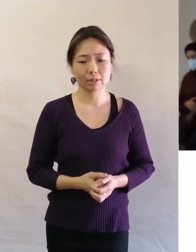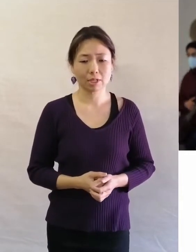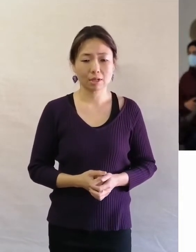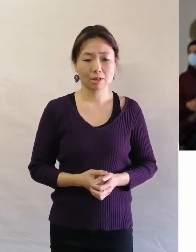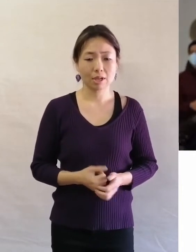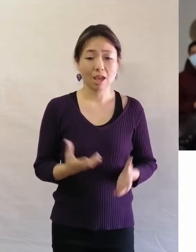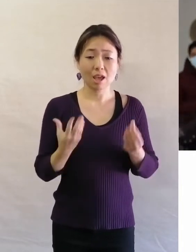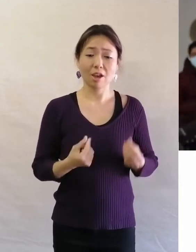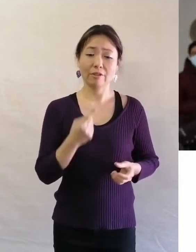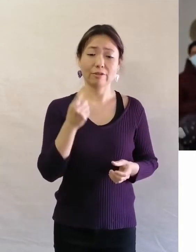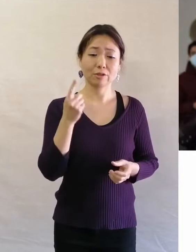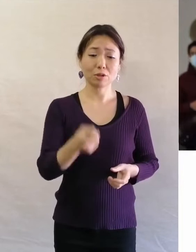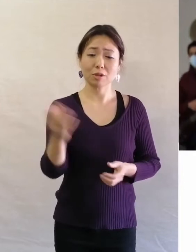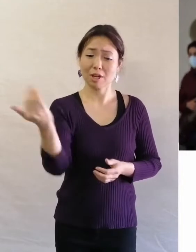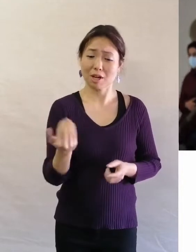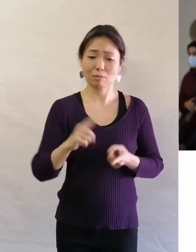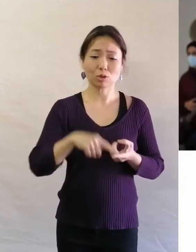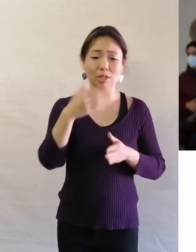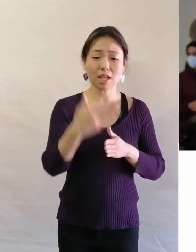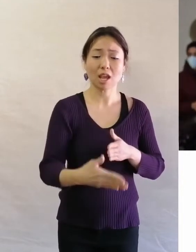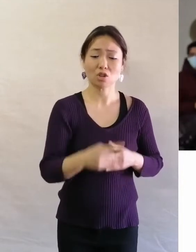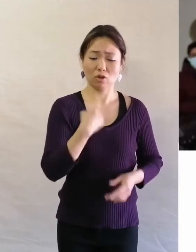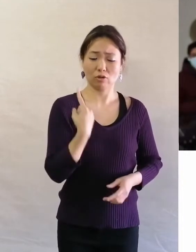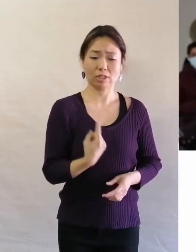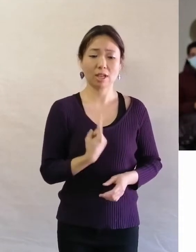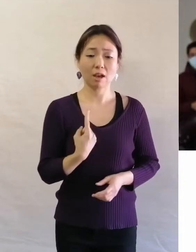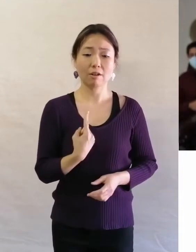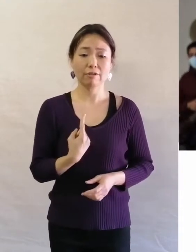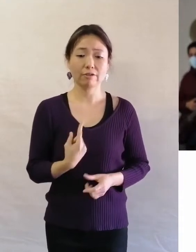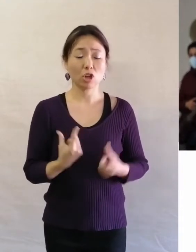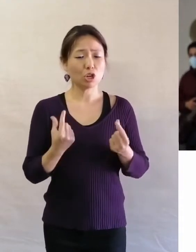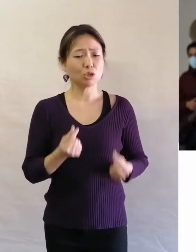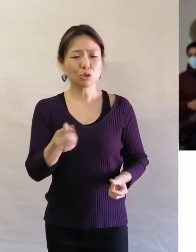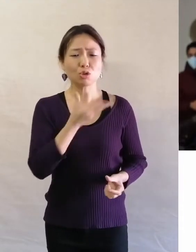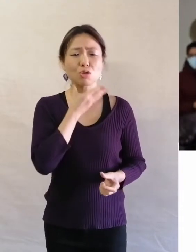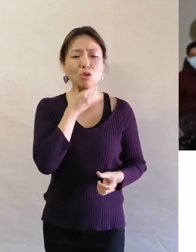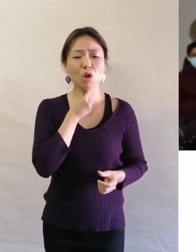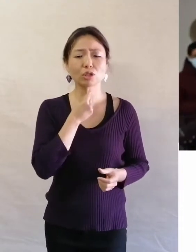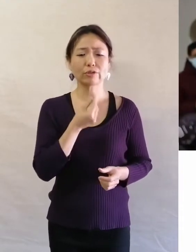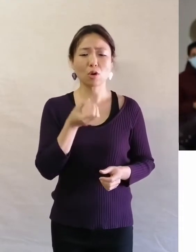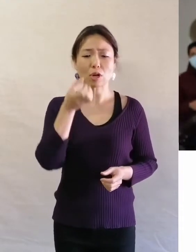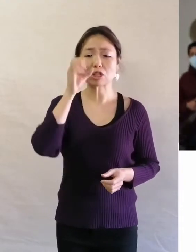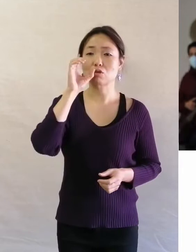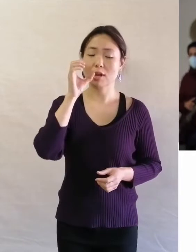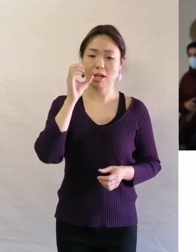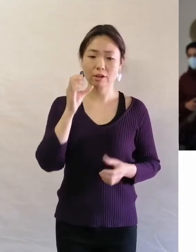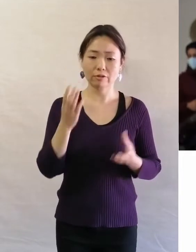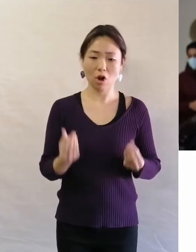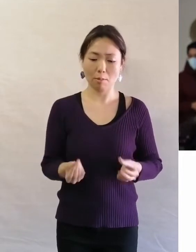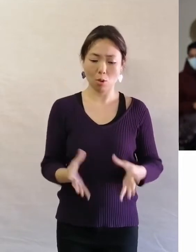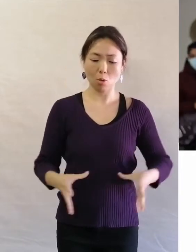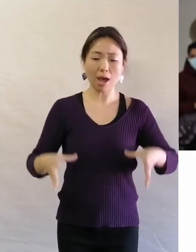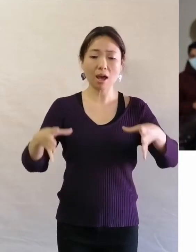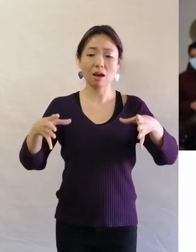called. Have you come to the end of yourself? Do you thirst for a drink